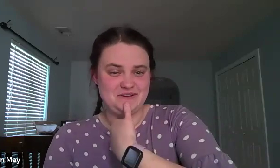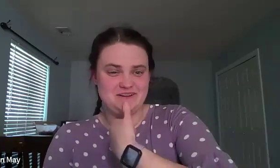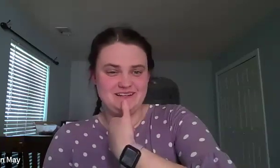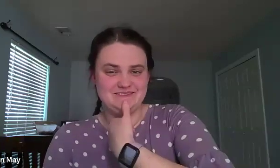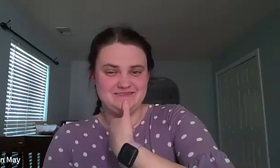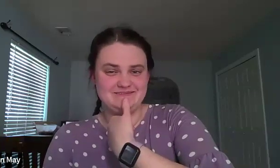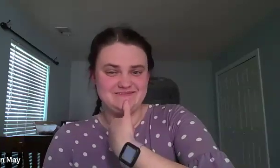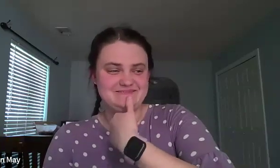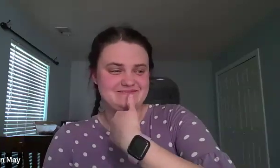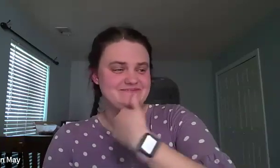Strawberry.